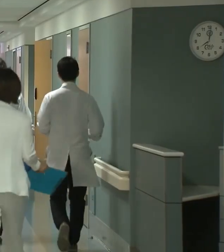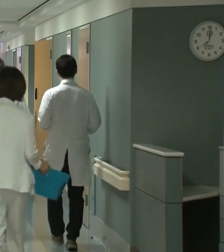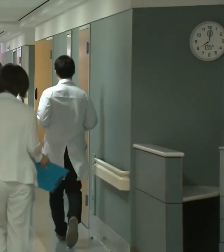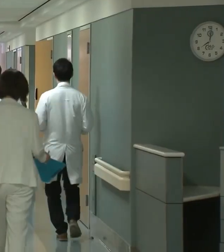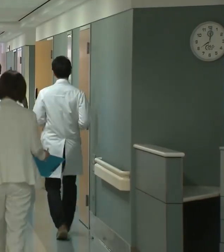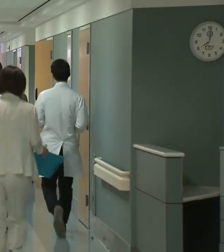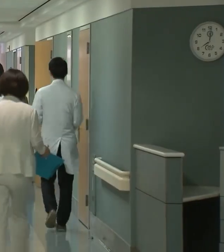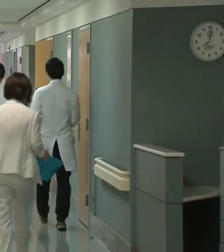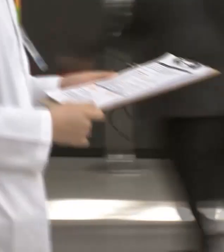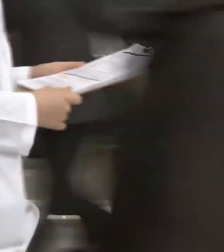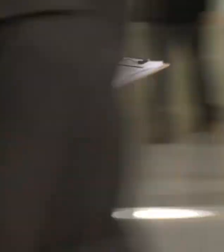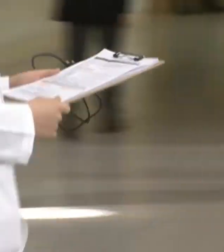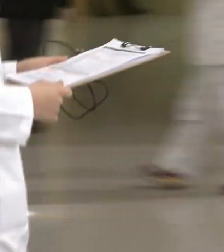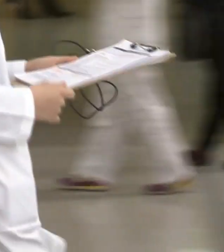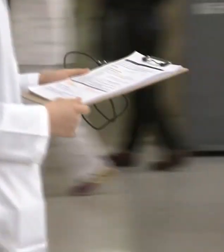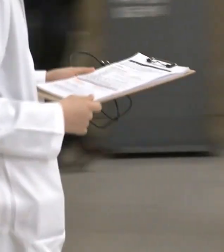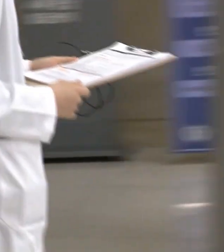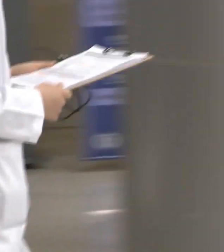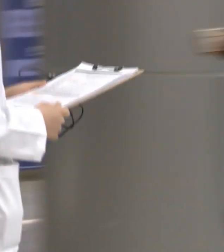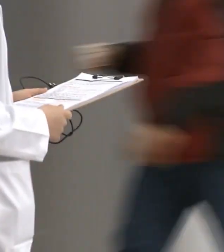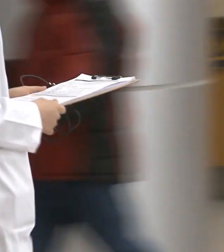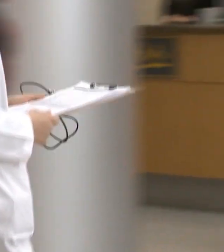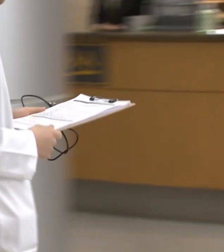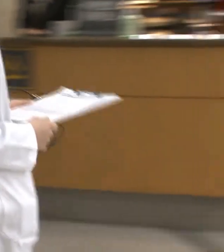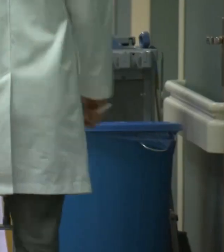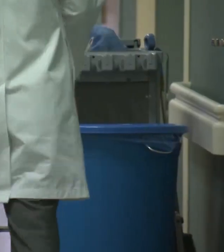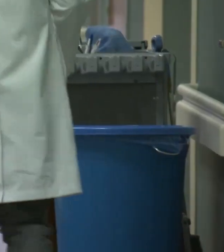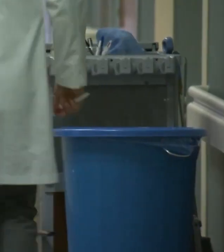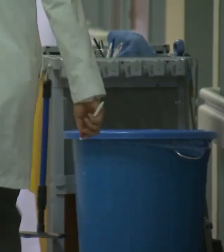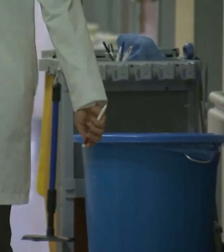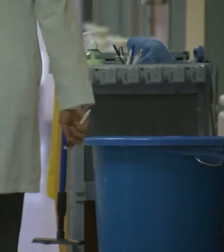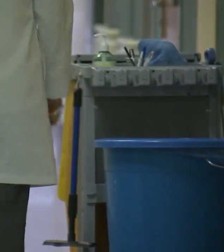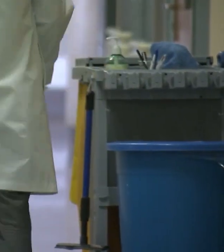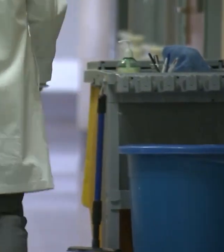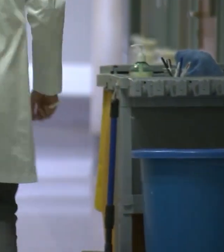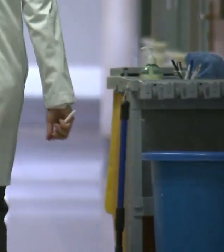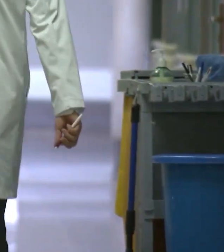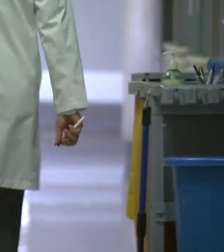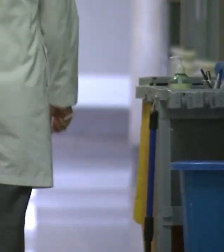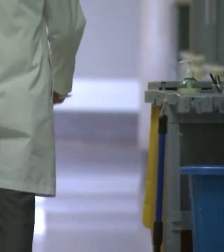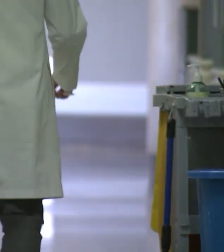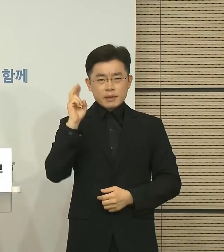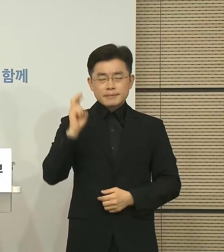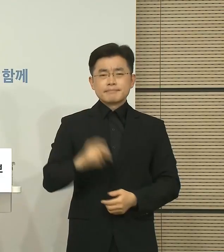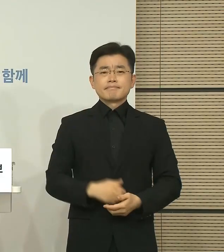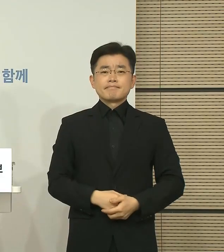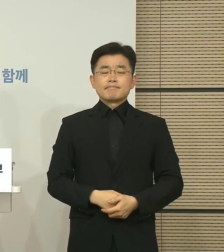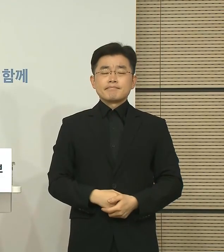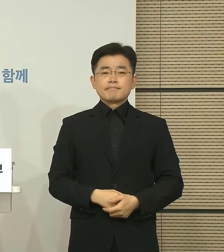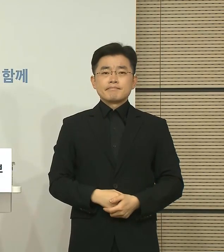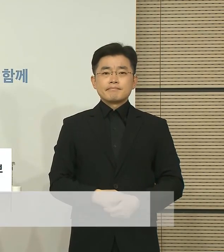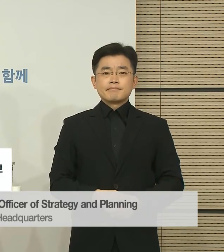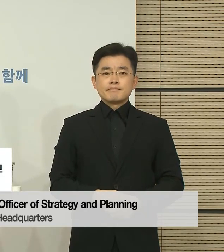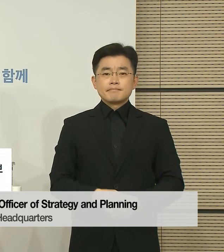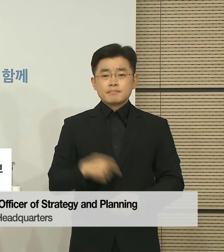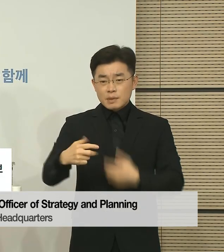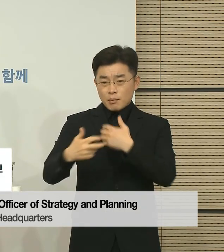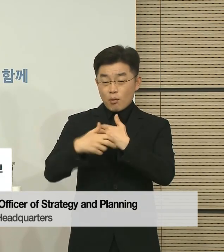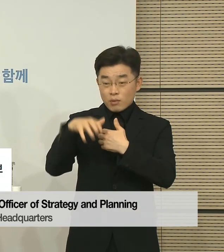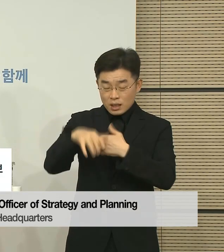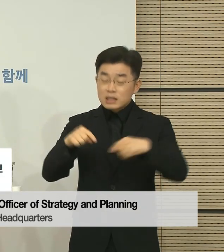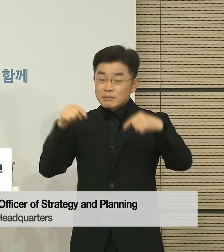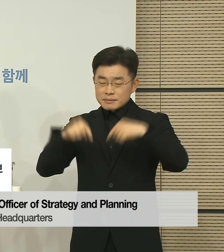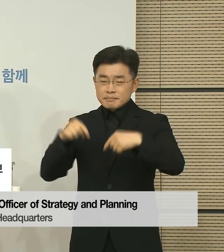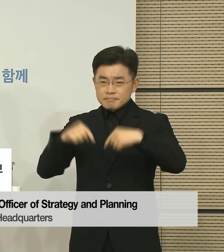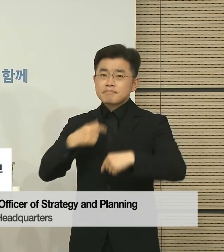Regarding concerns of a possible lack of licensed doctors in the coming years, the government says, "We will be working to